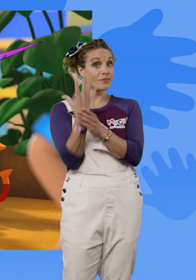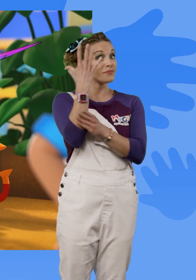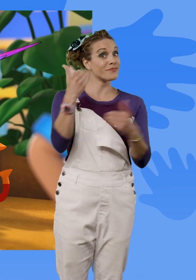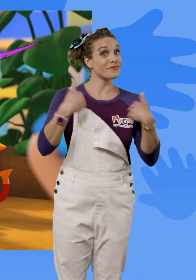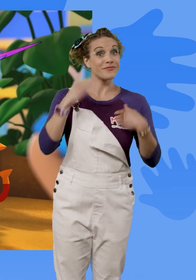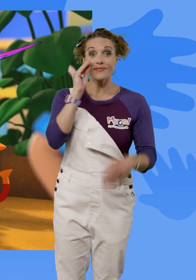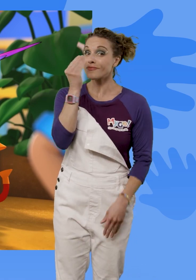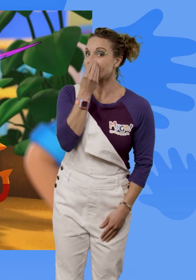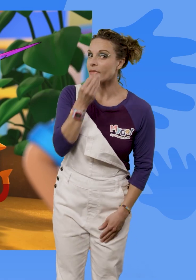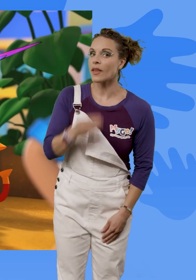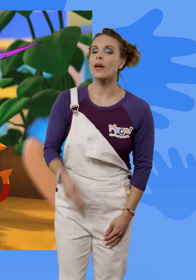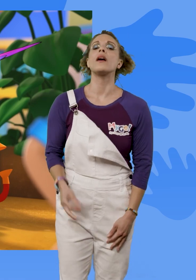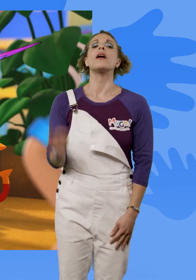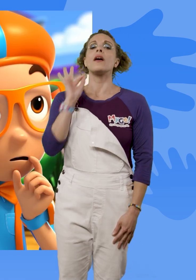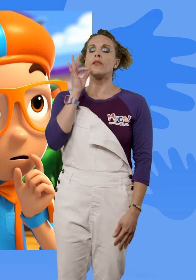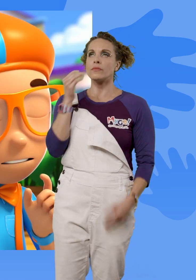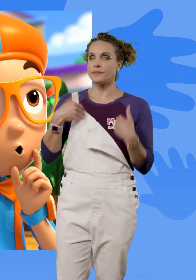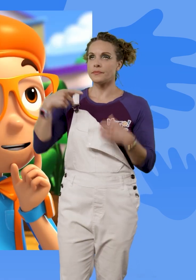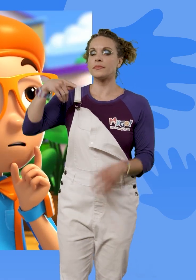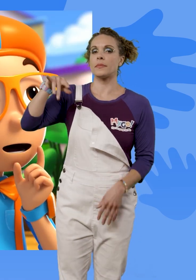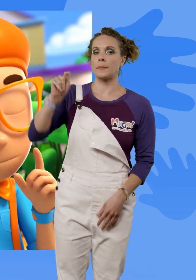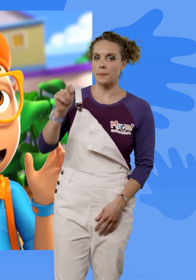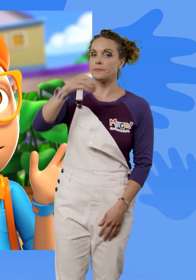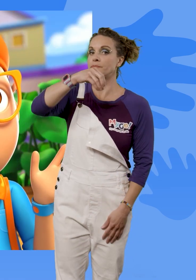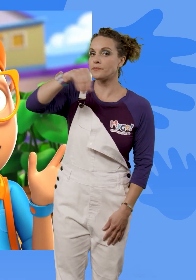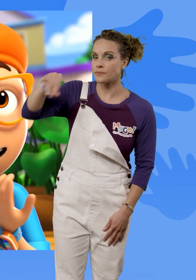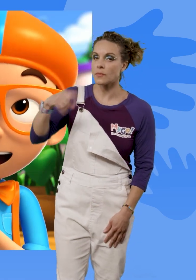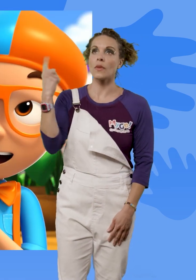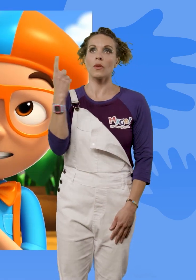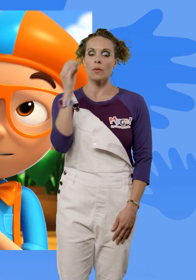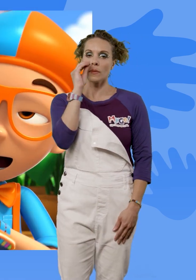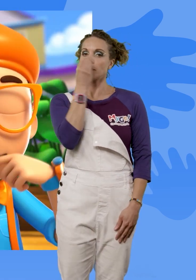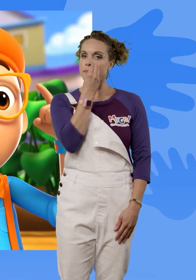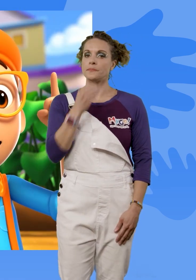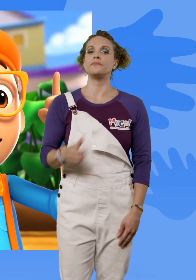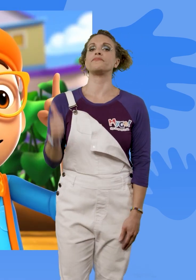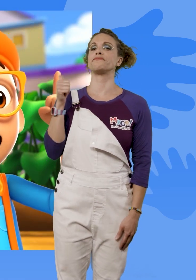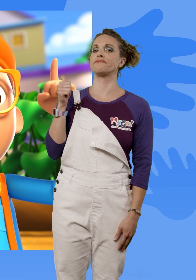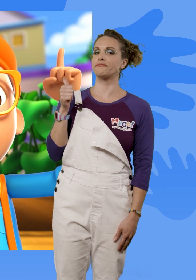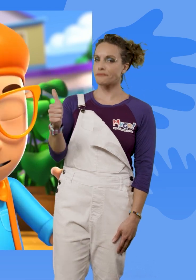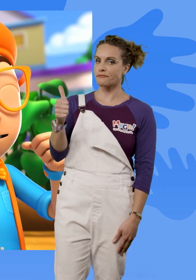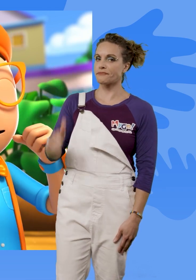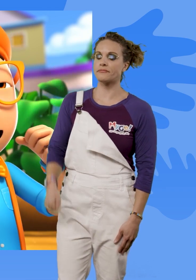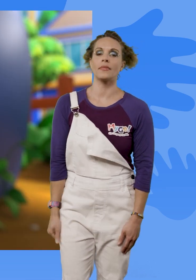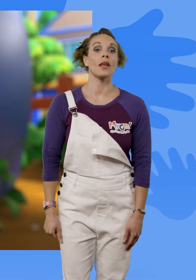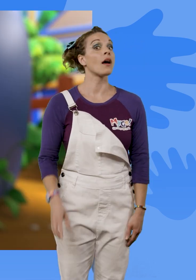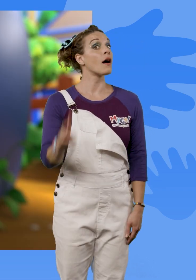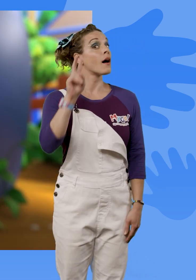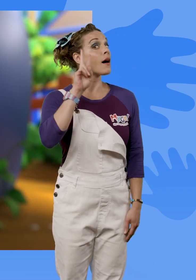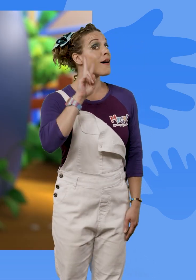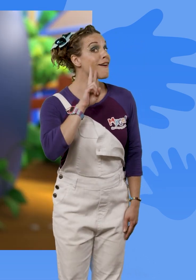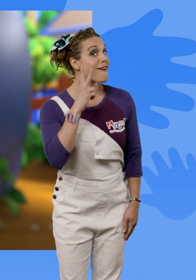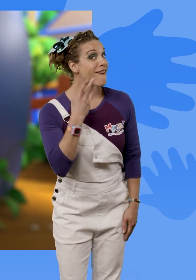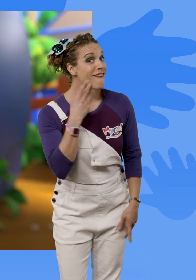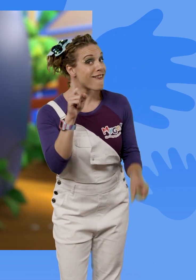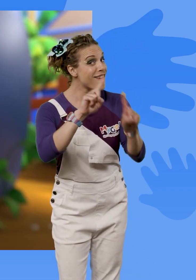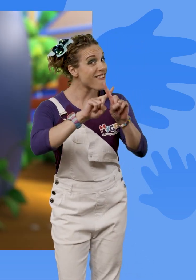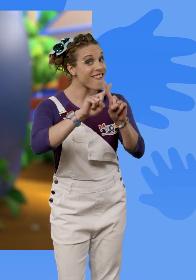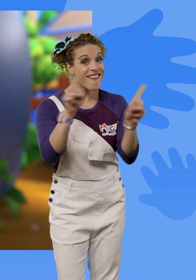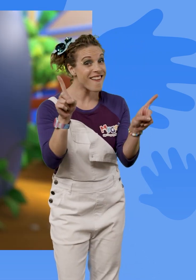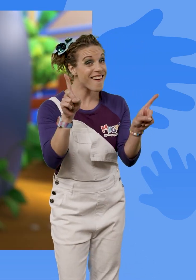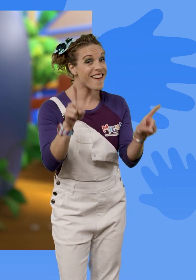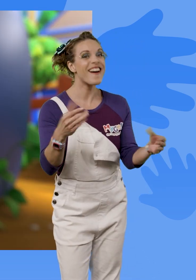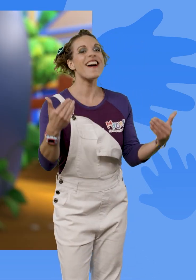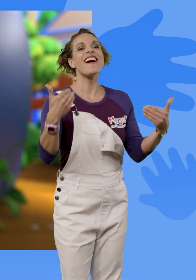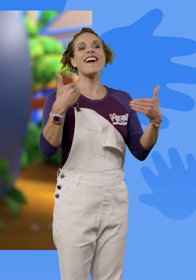grow on a plant with flowers. Fruits have pits or seeds, and always flowers. Got it. And